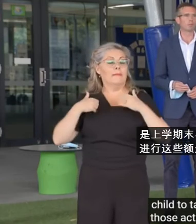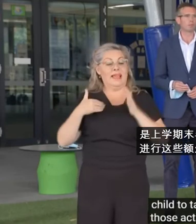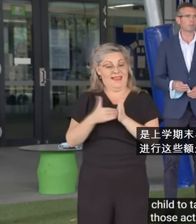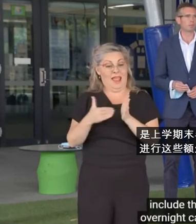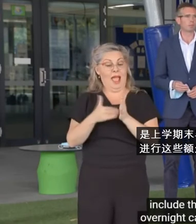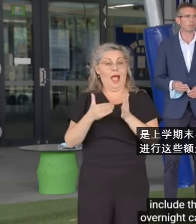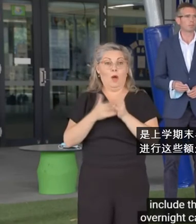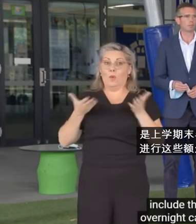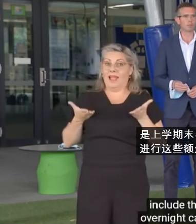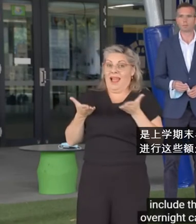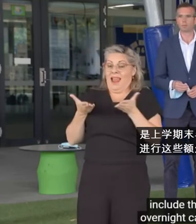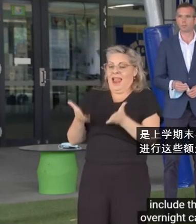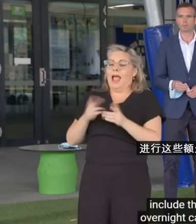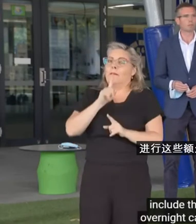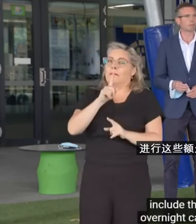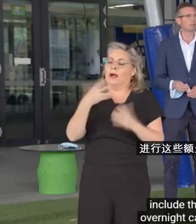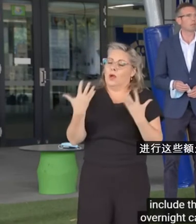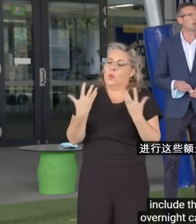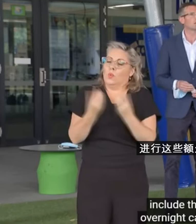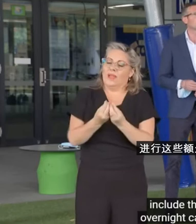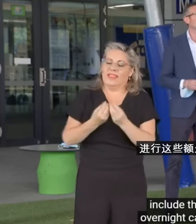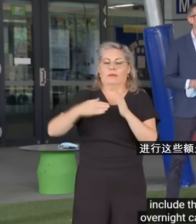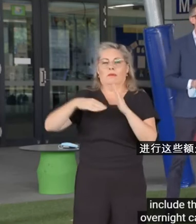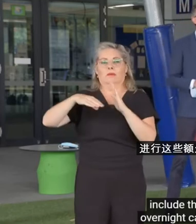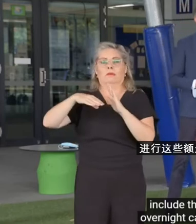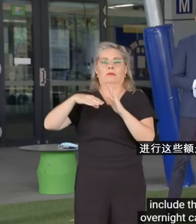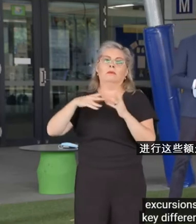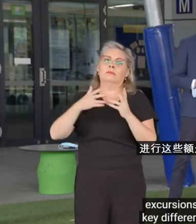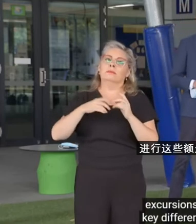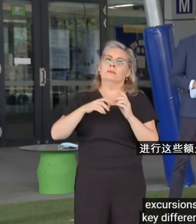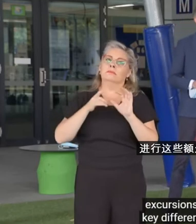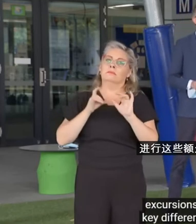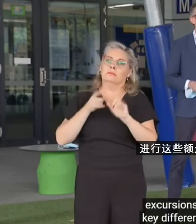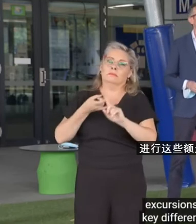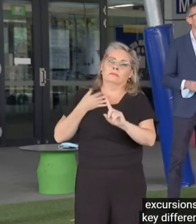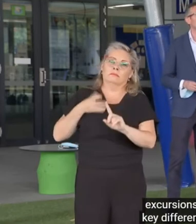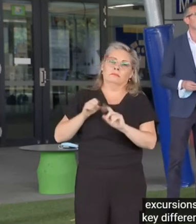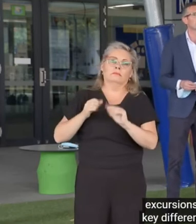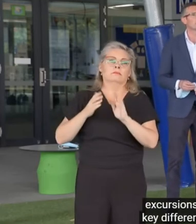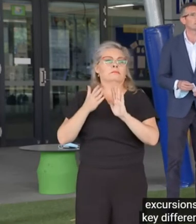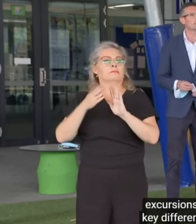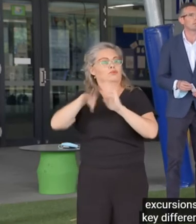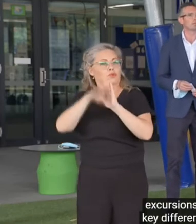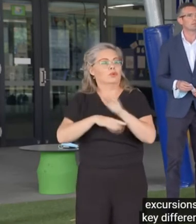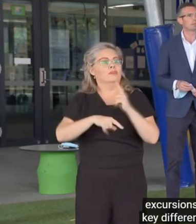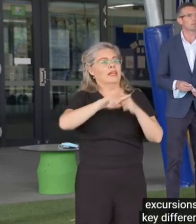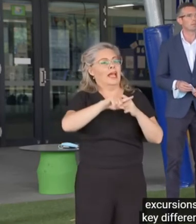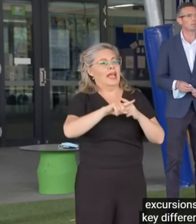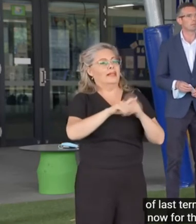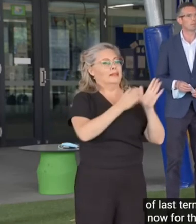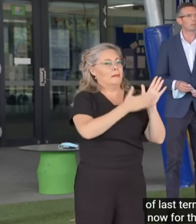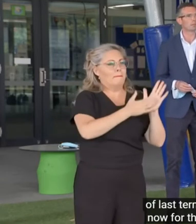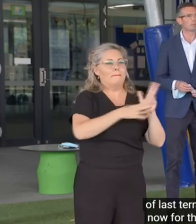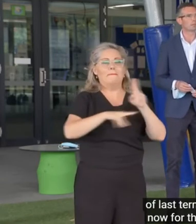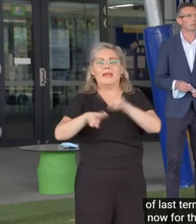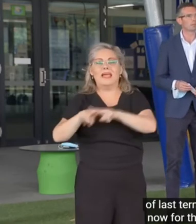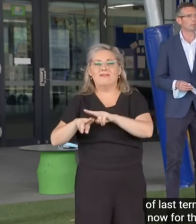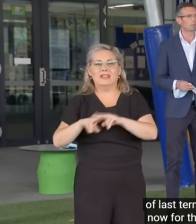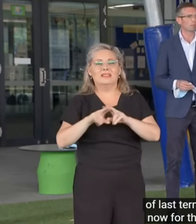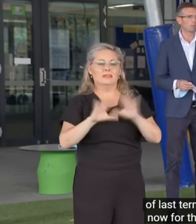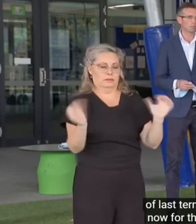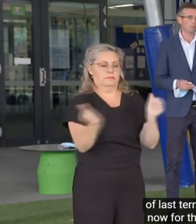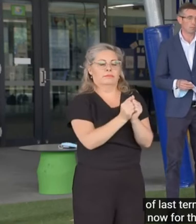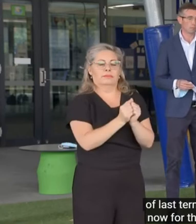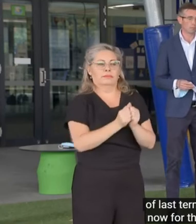extra activities. In terms of the workload as well, obviously teachers are going to be exempt from the close contact, but just we'll know that you put the